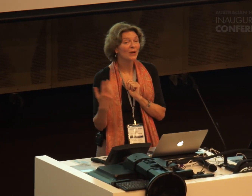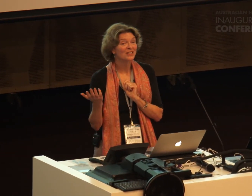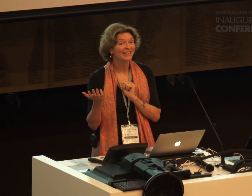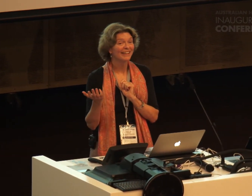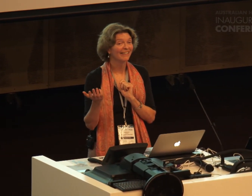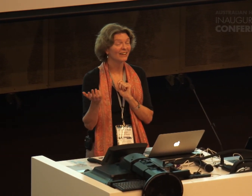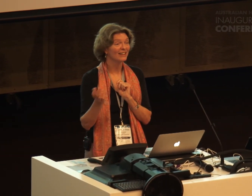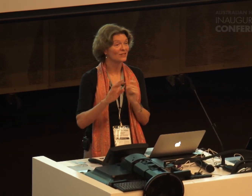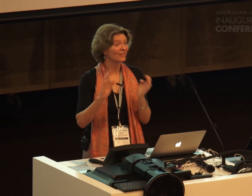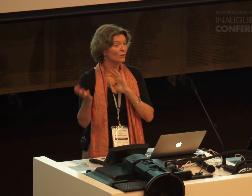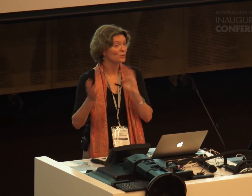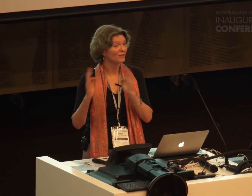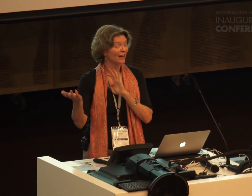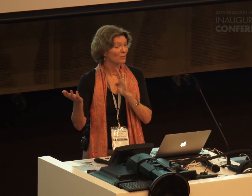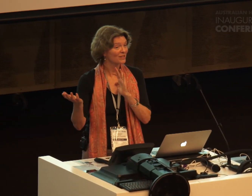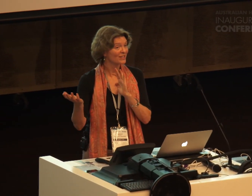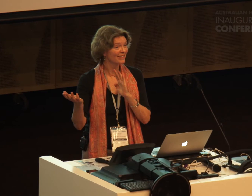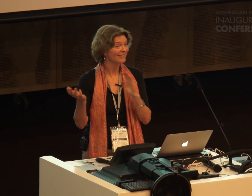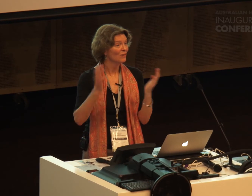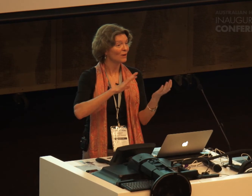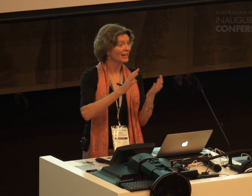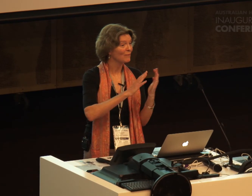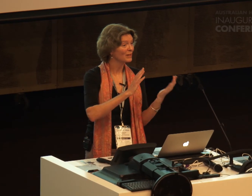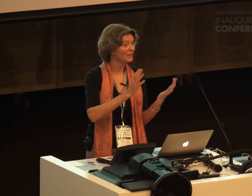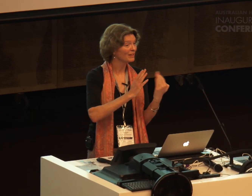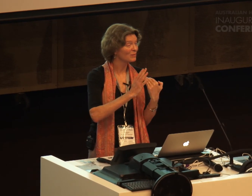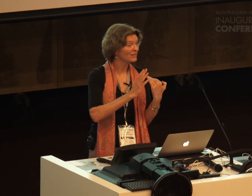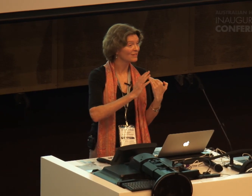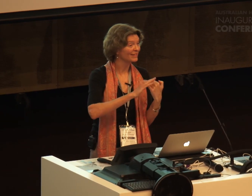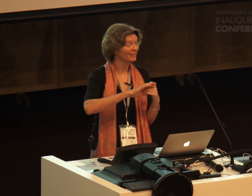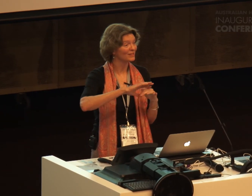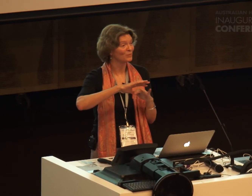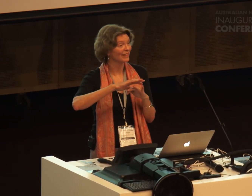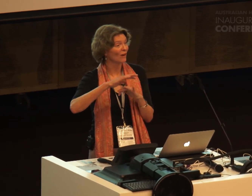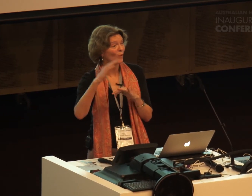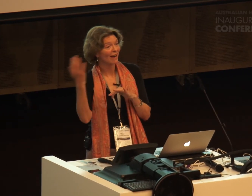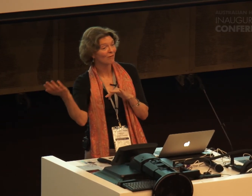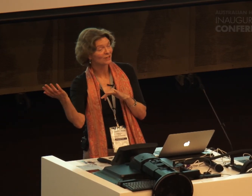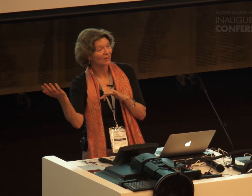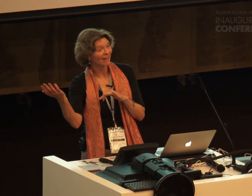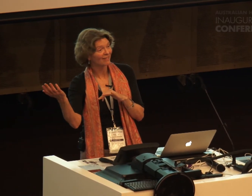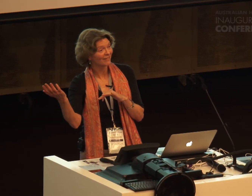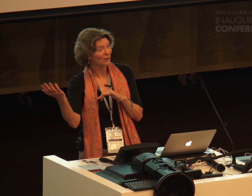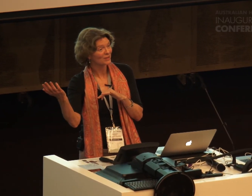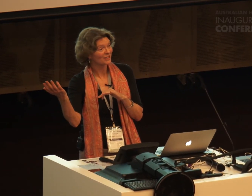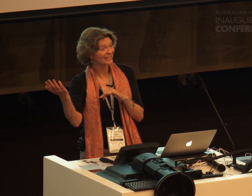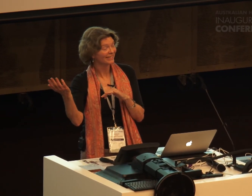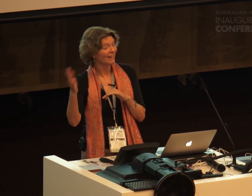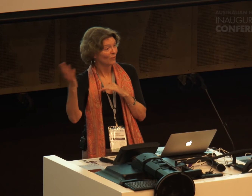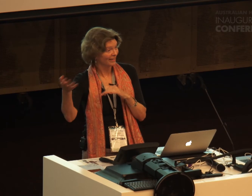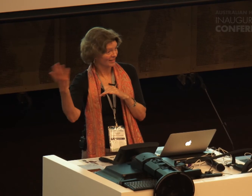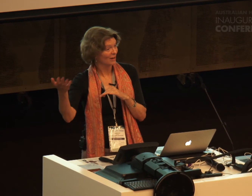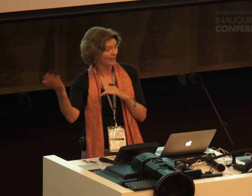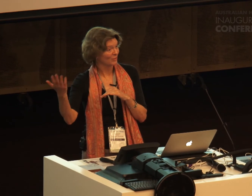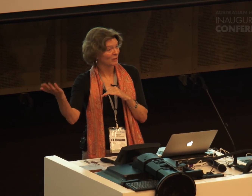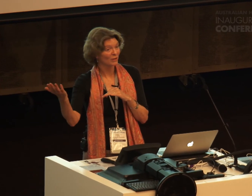the question here is, those were in final position. What would happen in medial position? Would the infants be aware of what's going on in the final position?